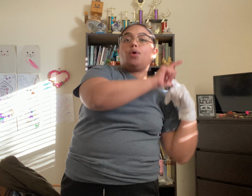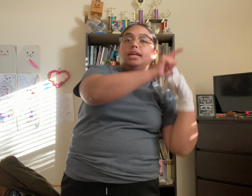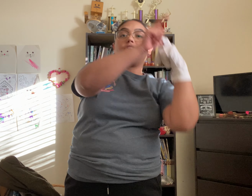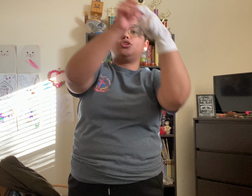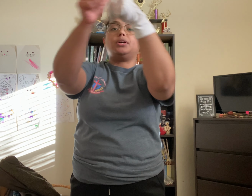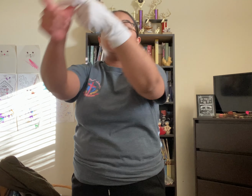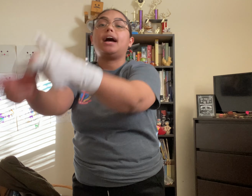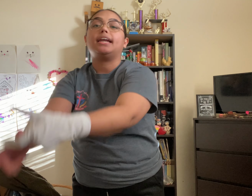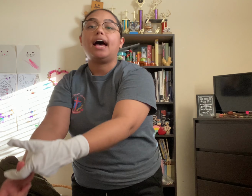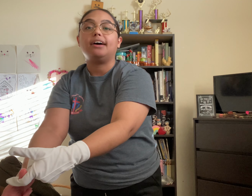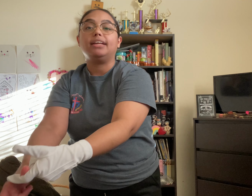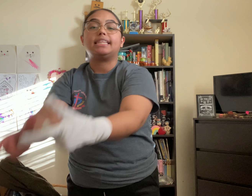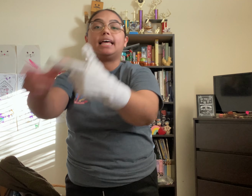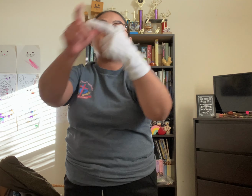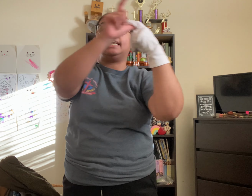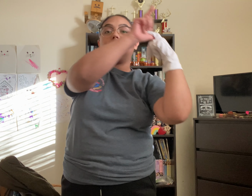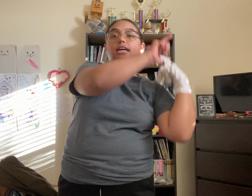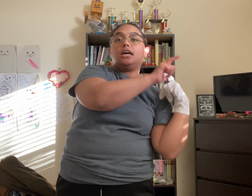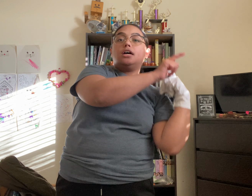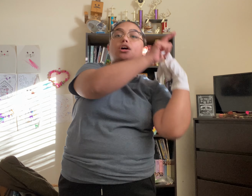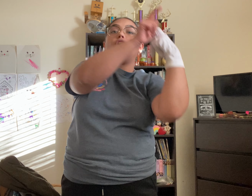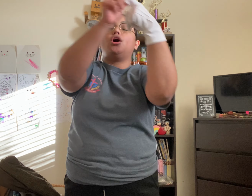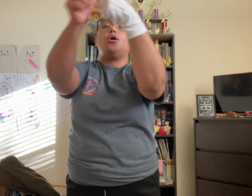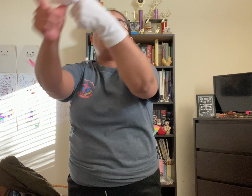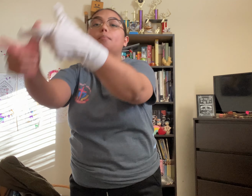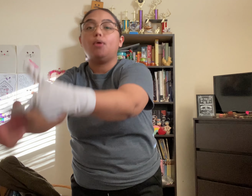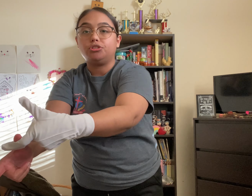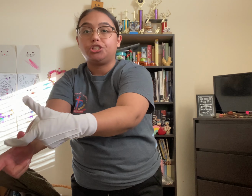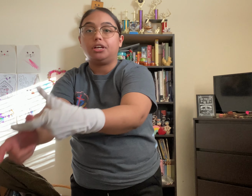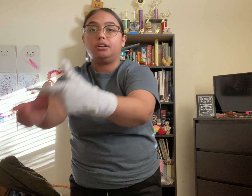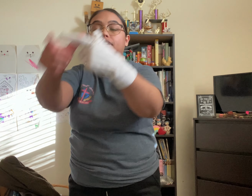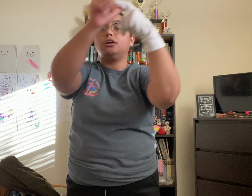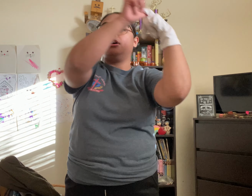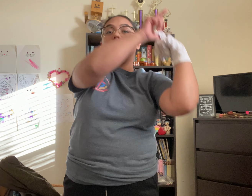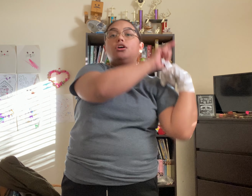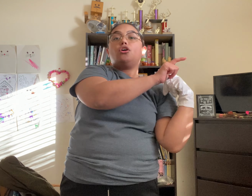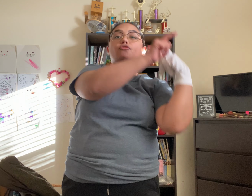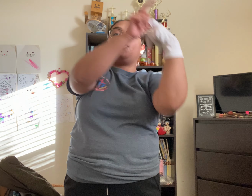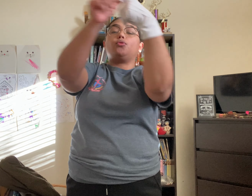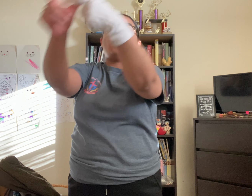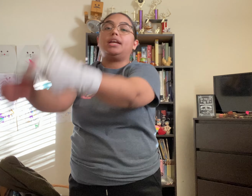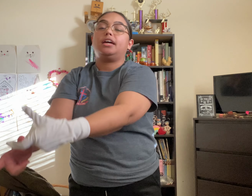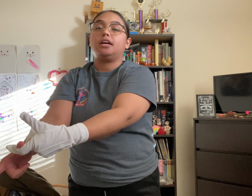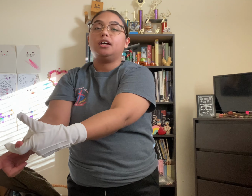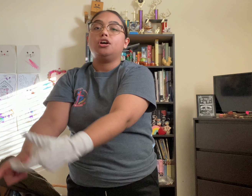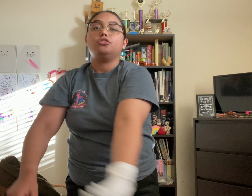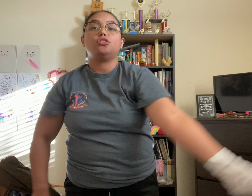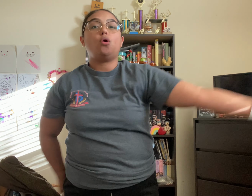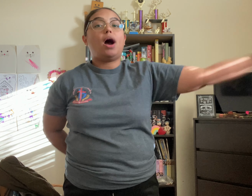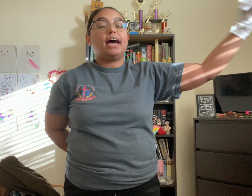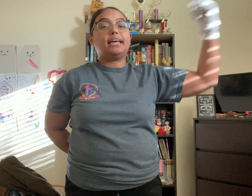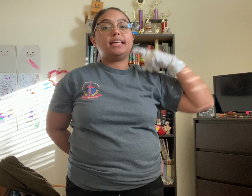Running. So we're going to kind of have like that leaning motion for running. So I